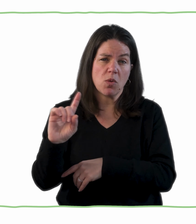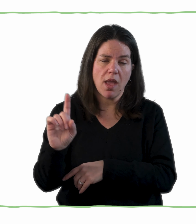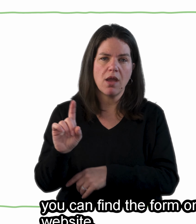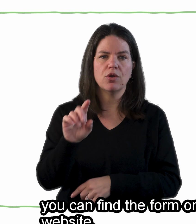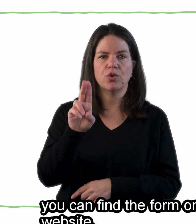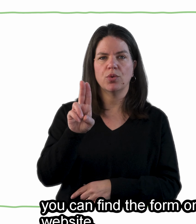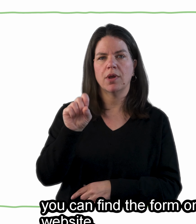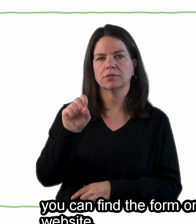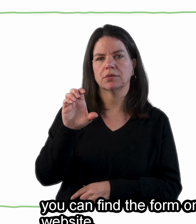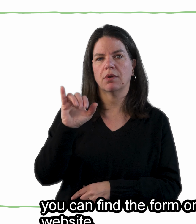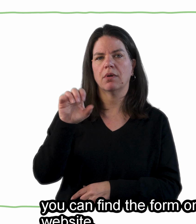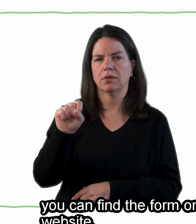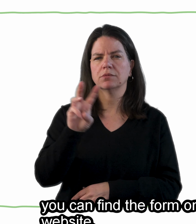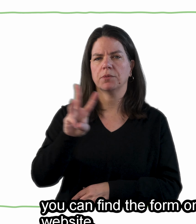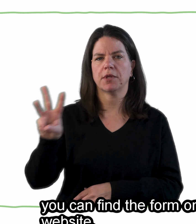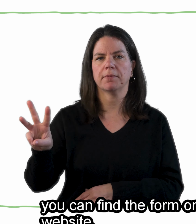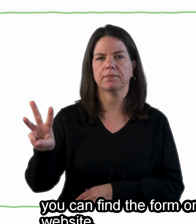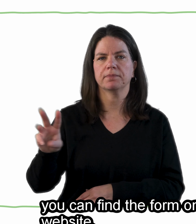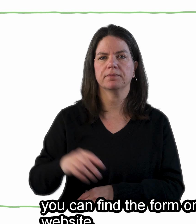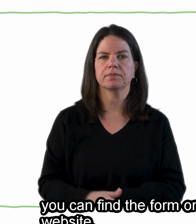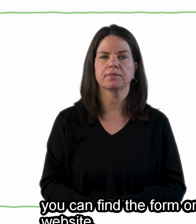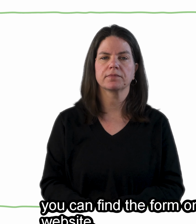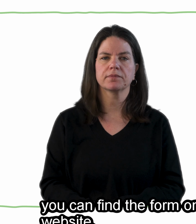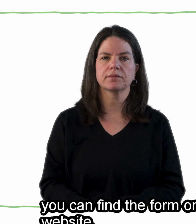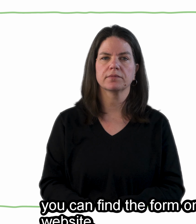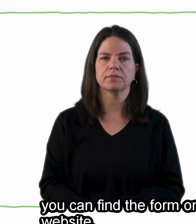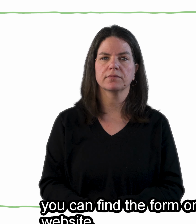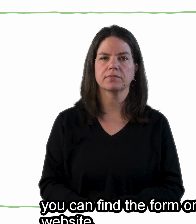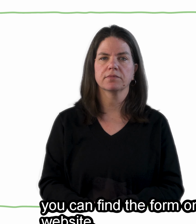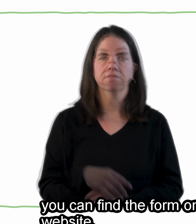You can find the form online at the USCIS website.